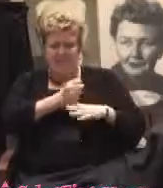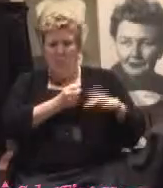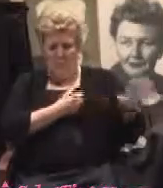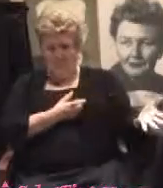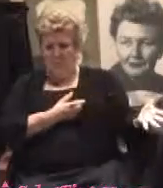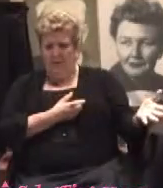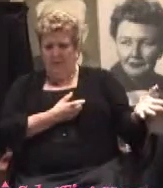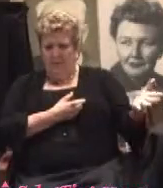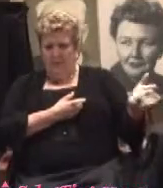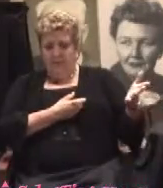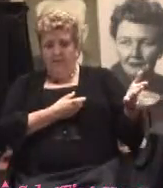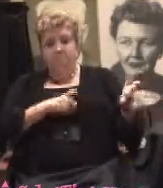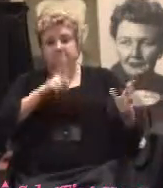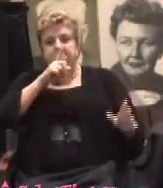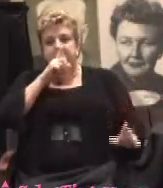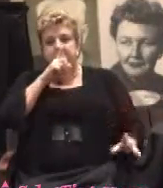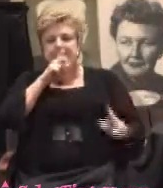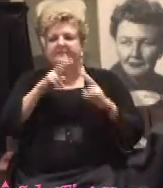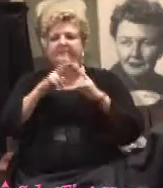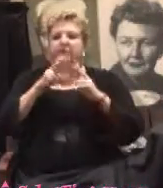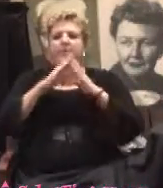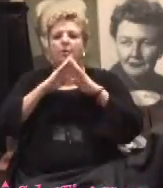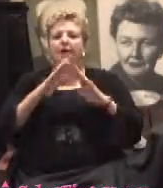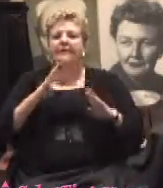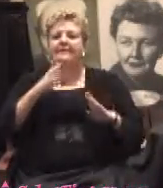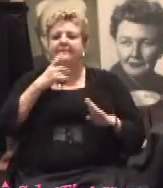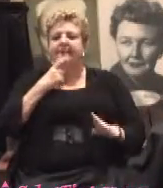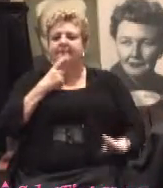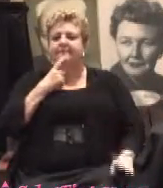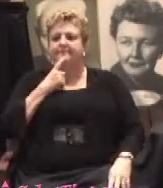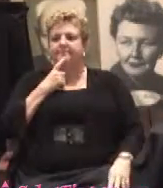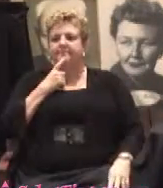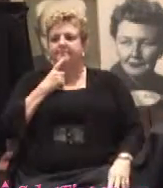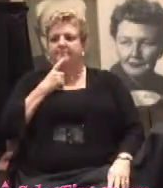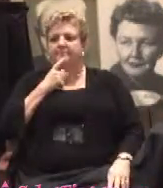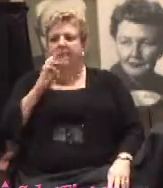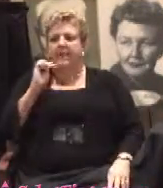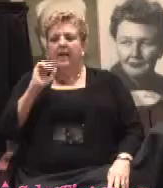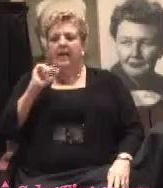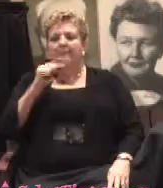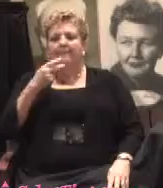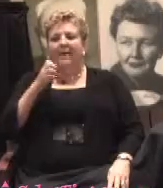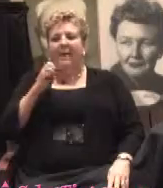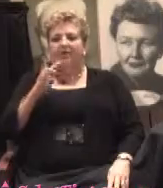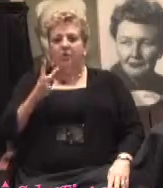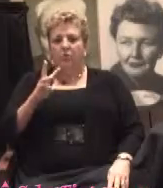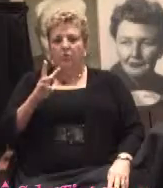done yelling at him, and he very quietly said into the phone, Matthew, I think you have a problem called alcoholism.